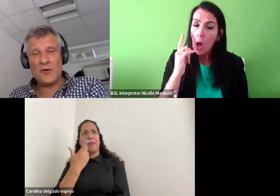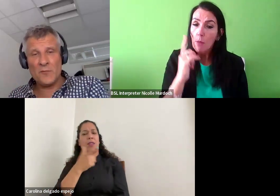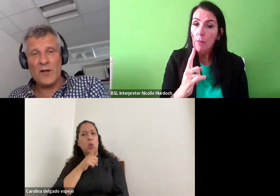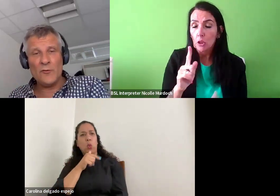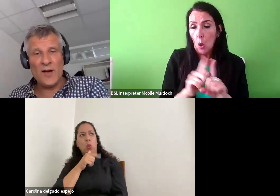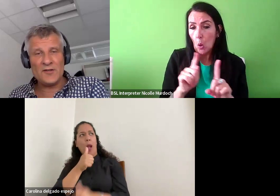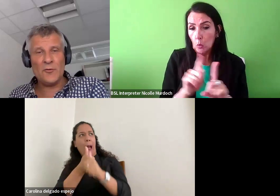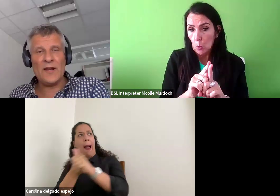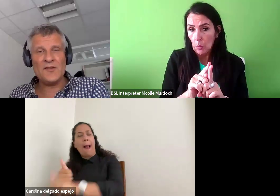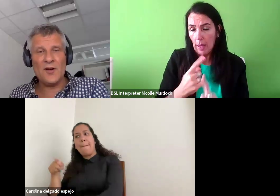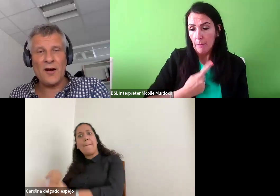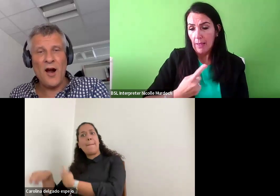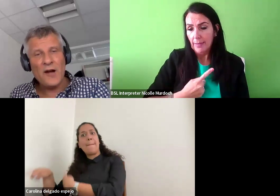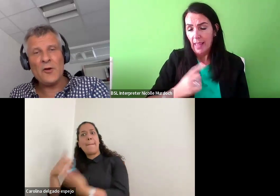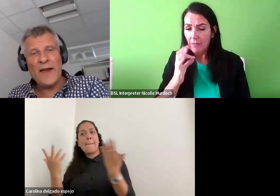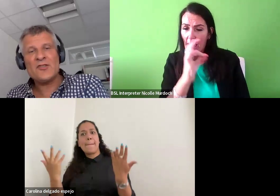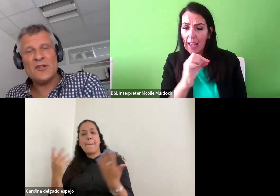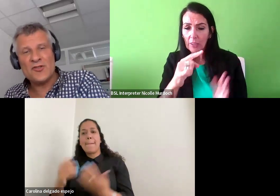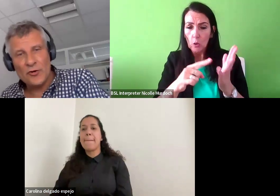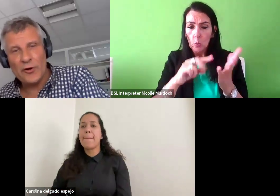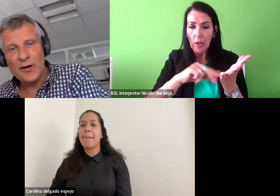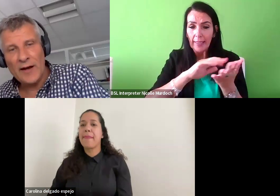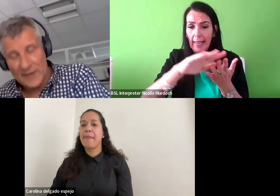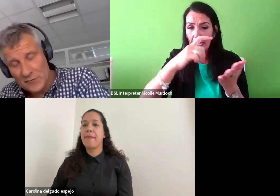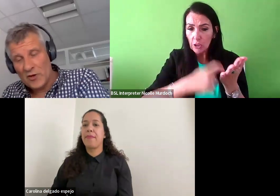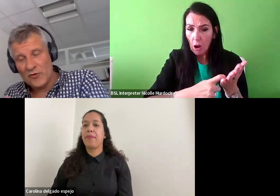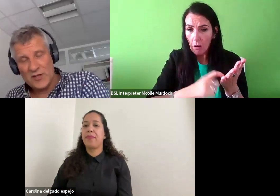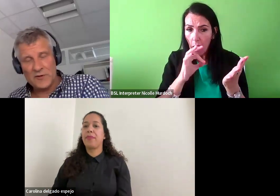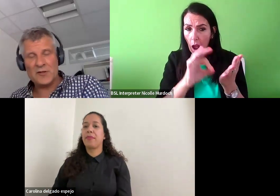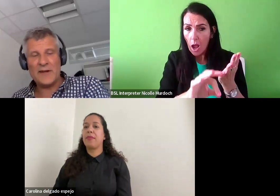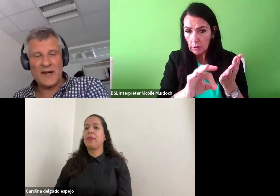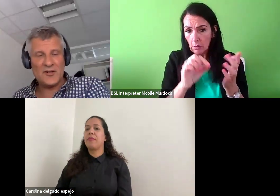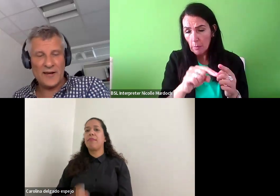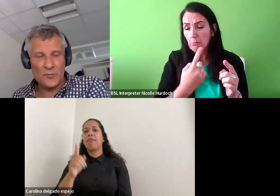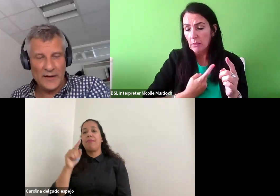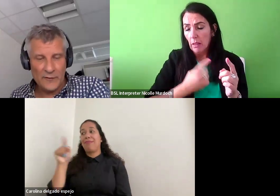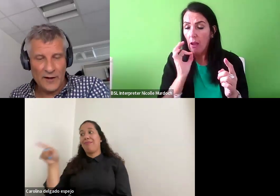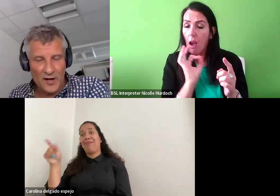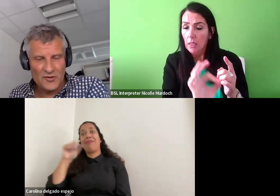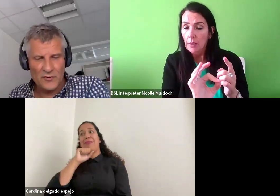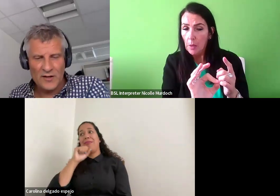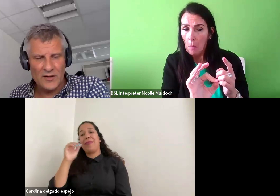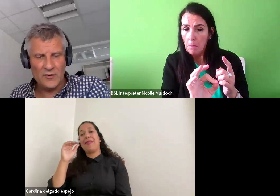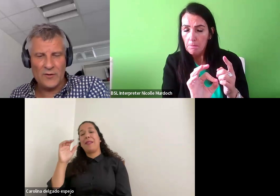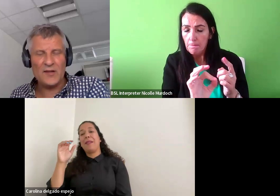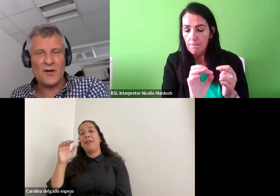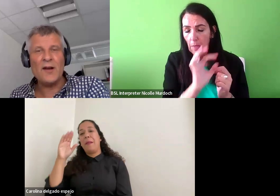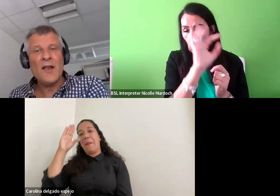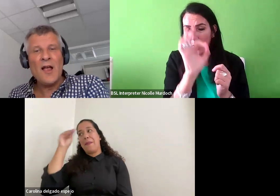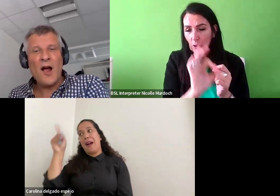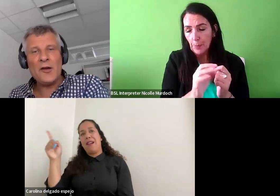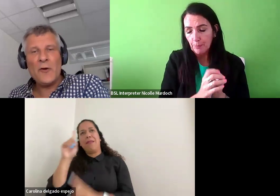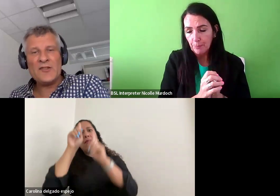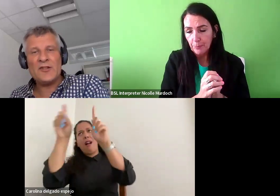was the first one to ask UNHCR, are you actually sure? And this because this was the reaction I got back when I asked